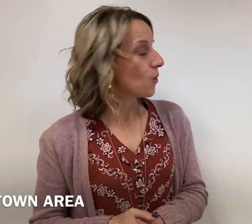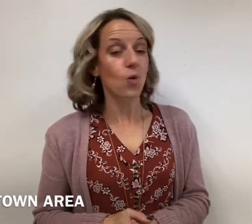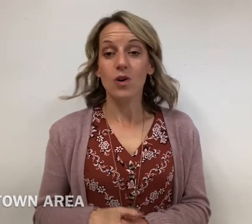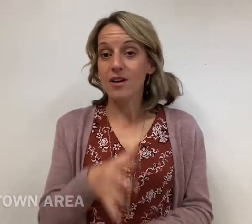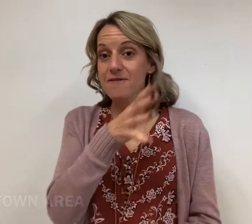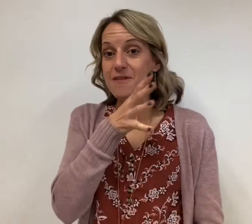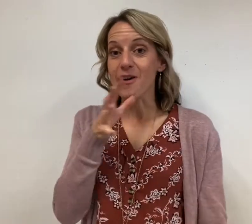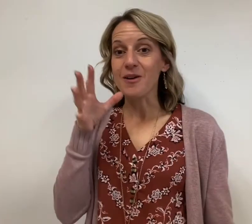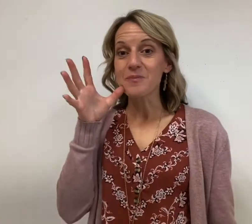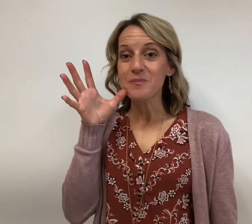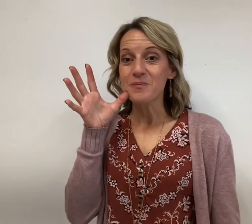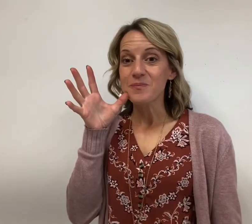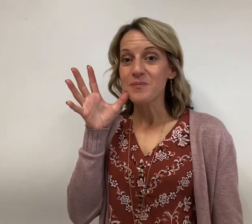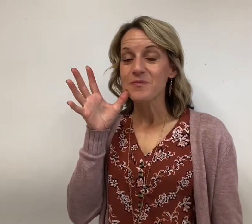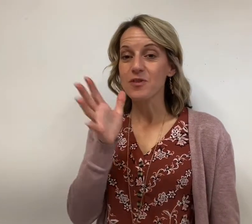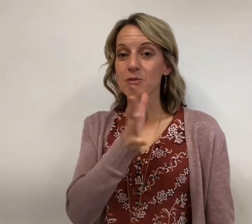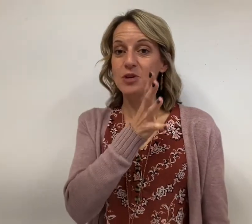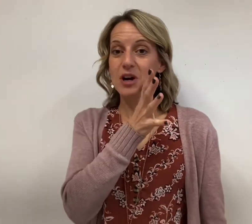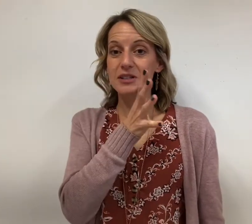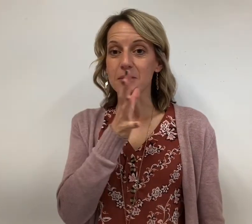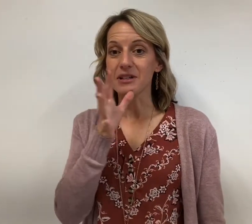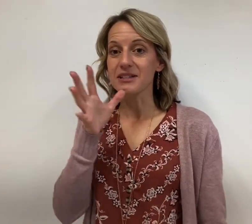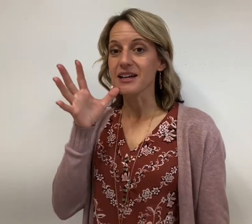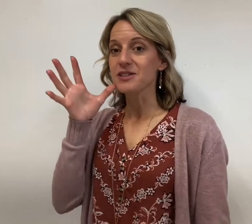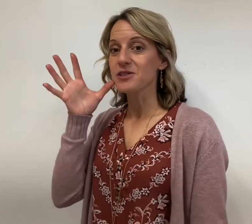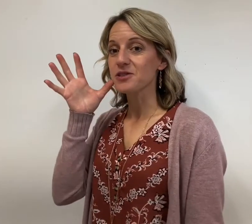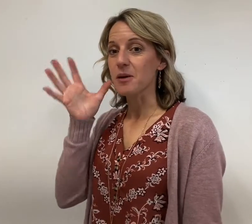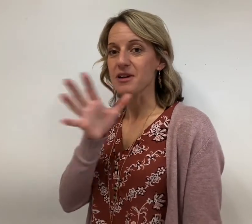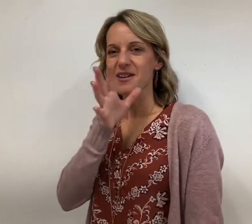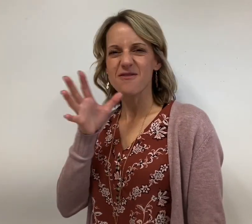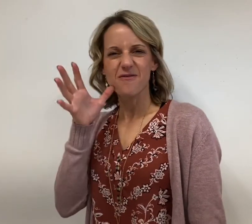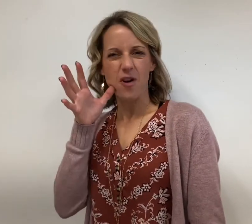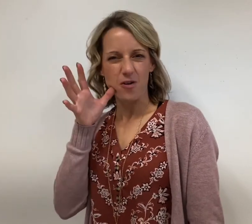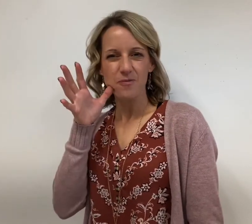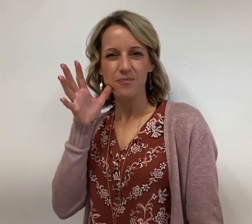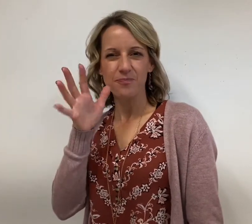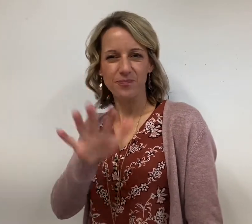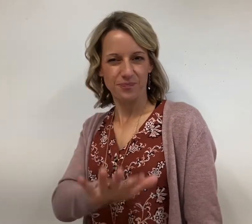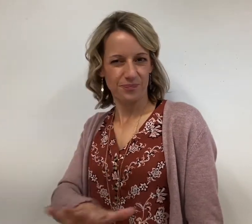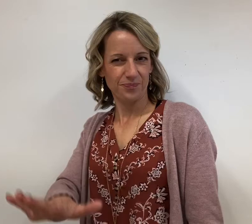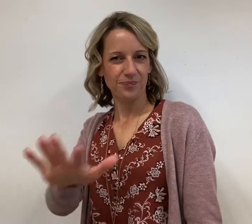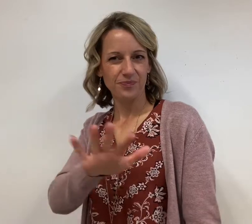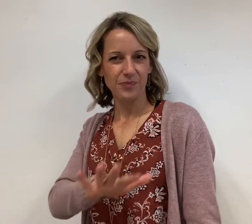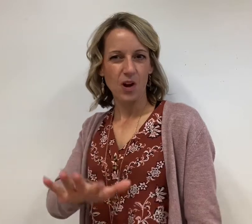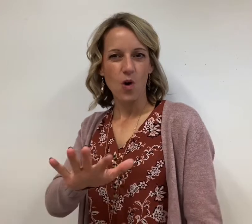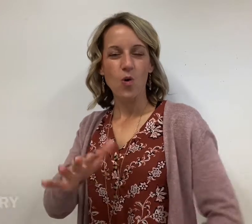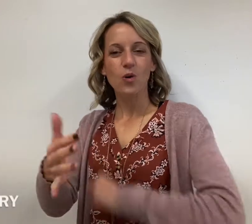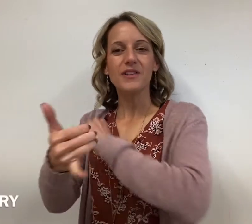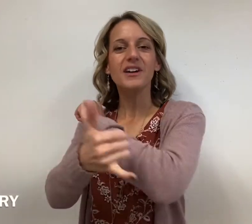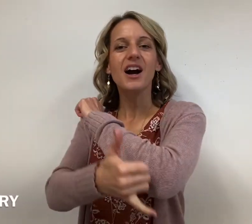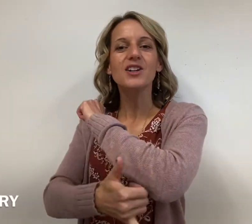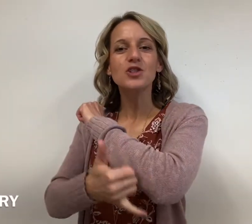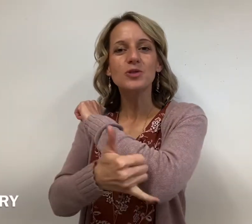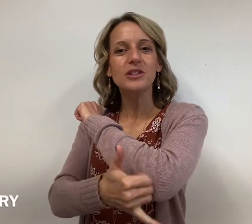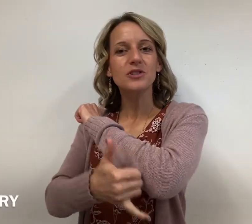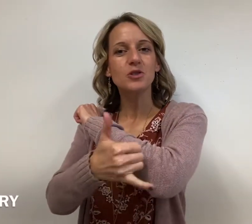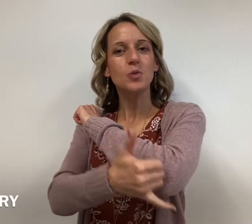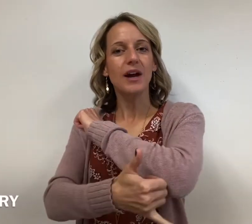Or a farm, from your non-dominant side to your dominant, farm. Or in the country, you can do Y hand